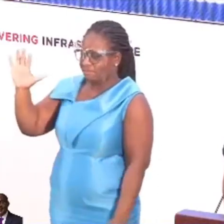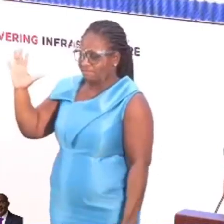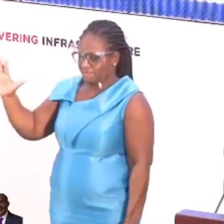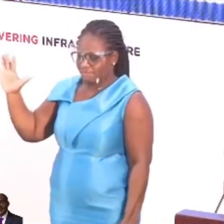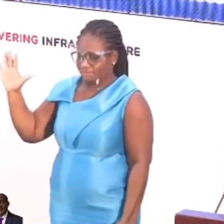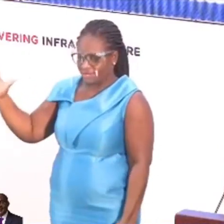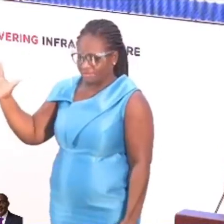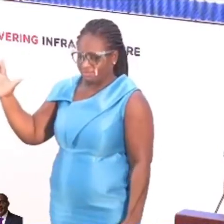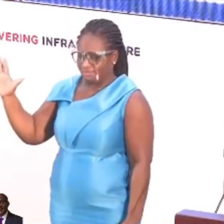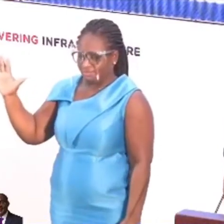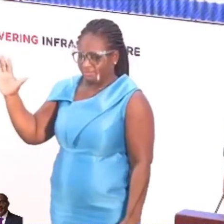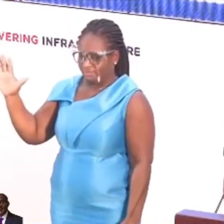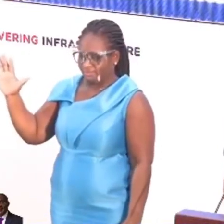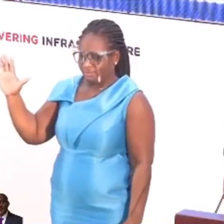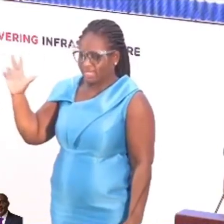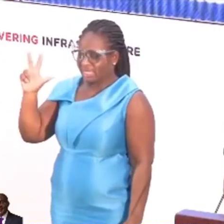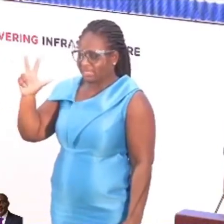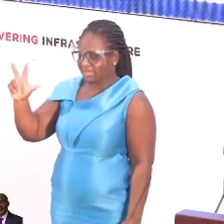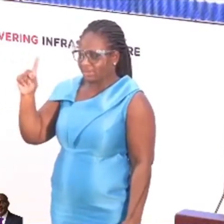0555